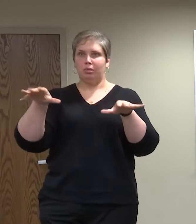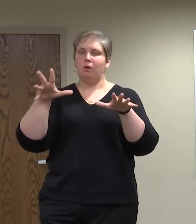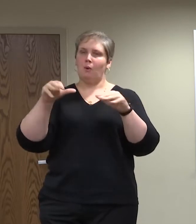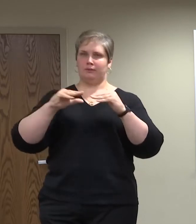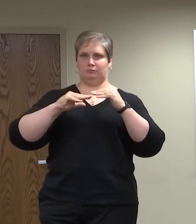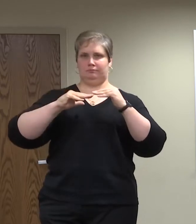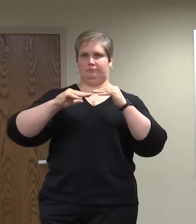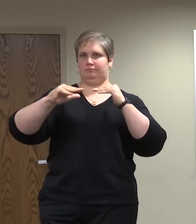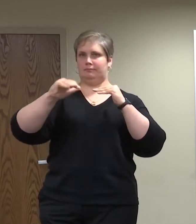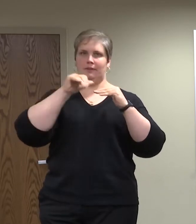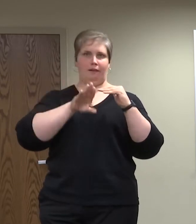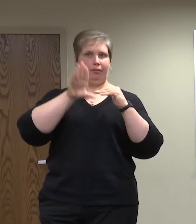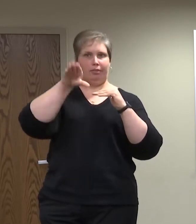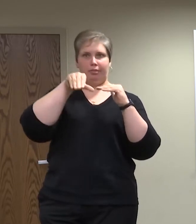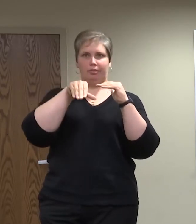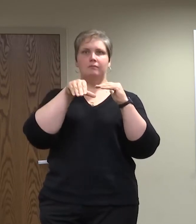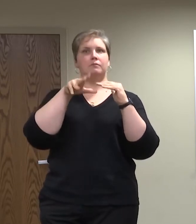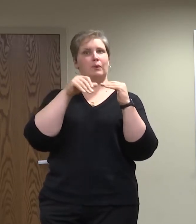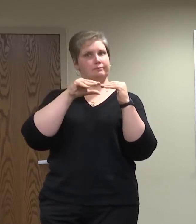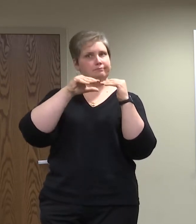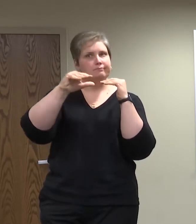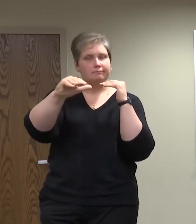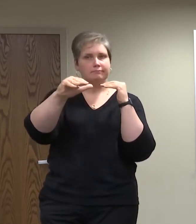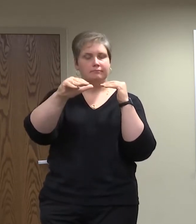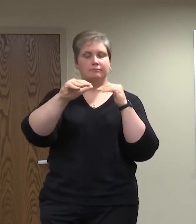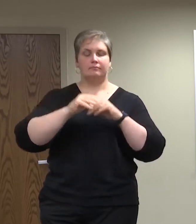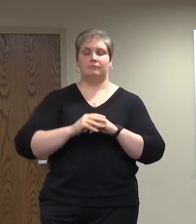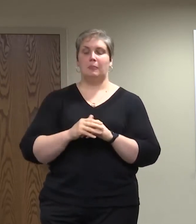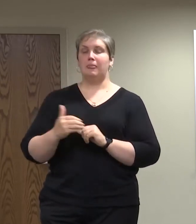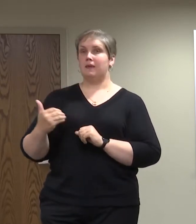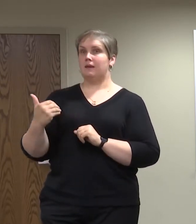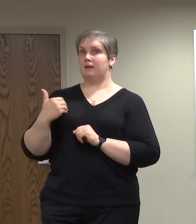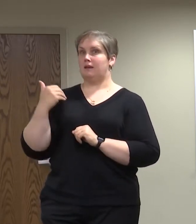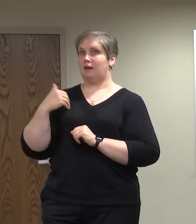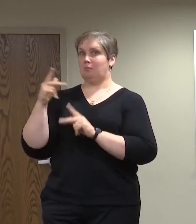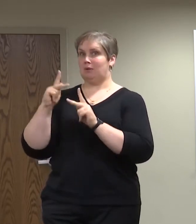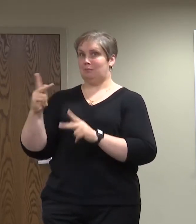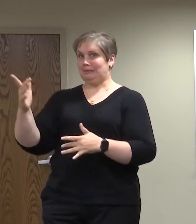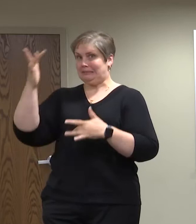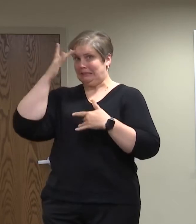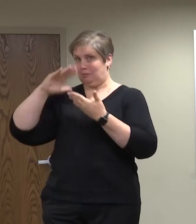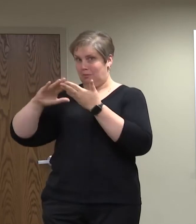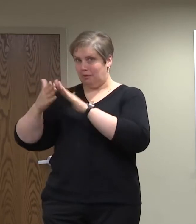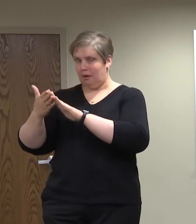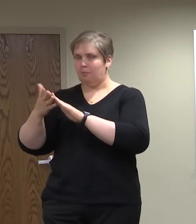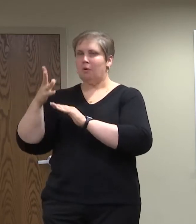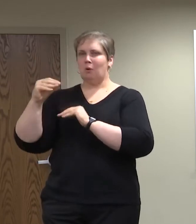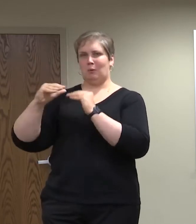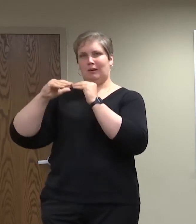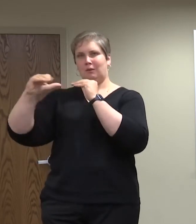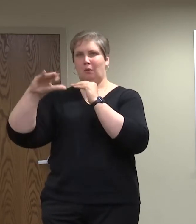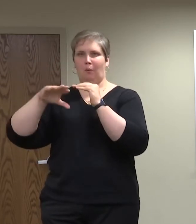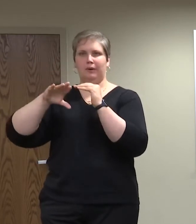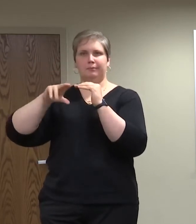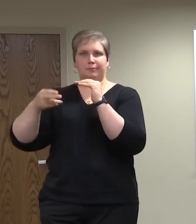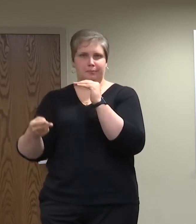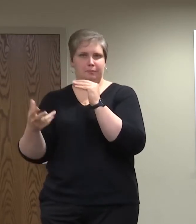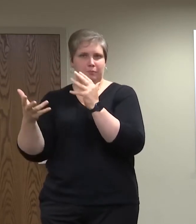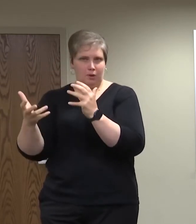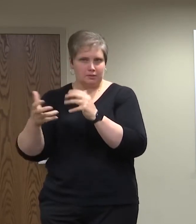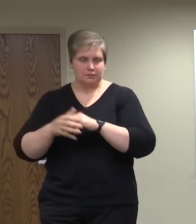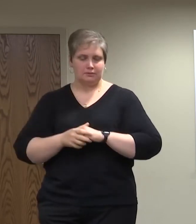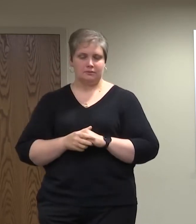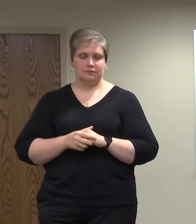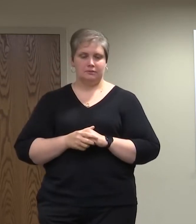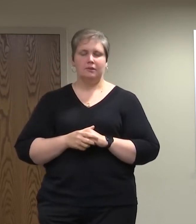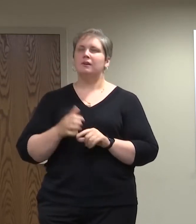be particularly focused on. We want to make sure that those are either stable or decreasing. And I think we had talked about this last week, but the